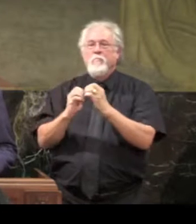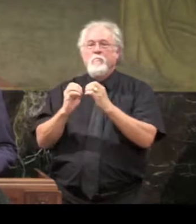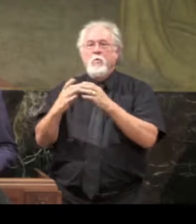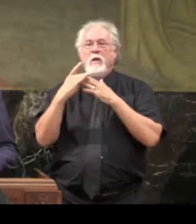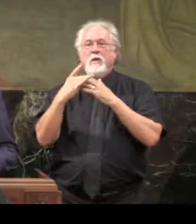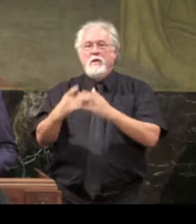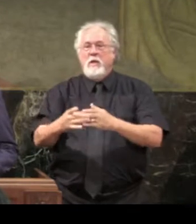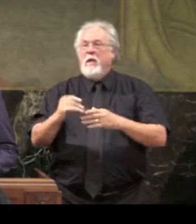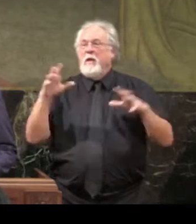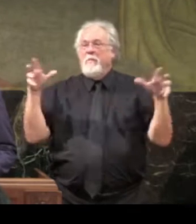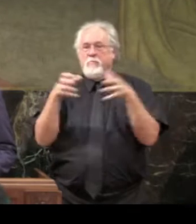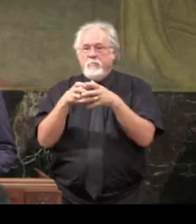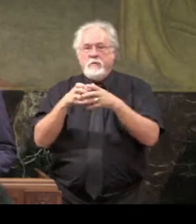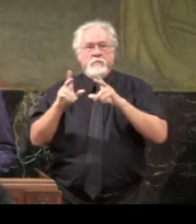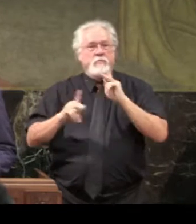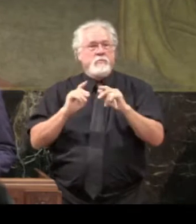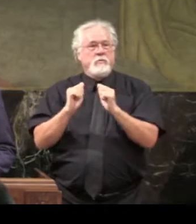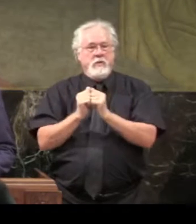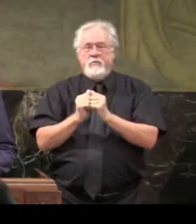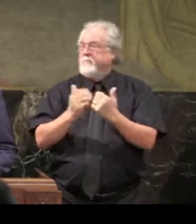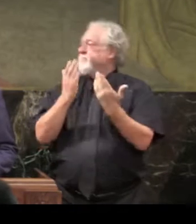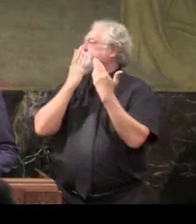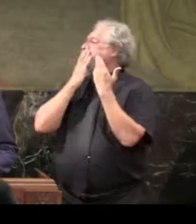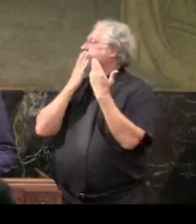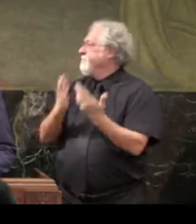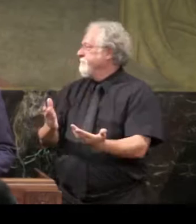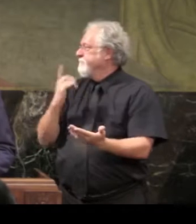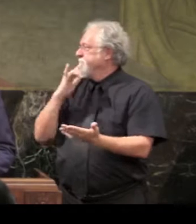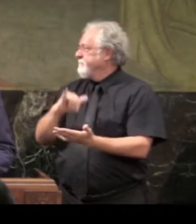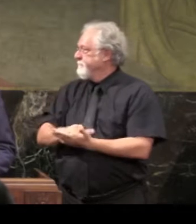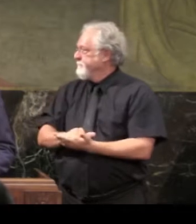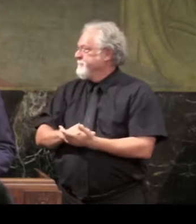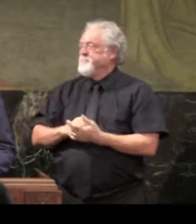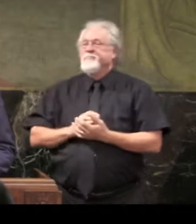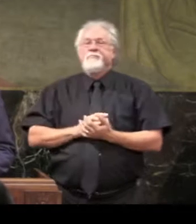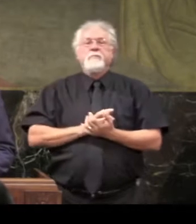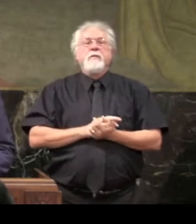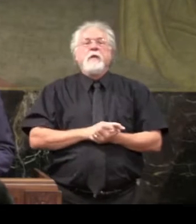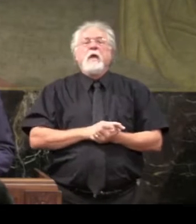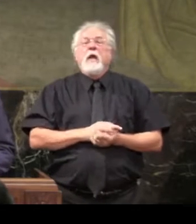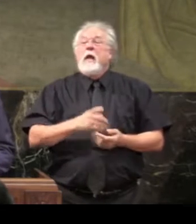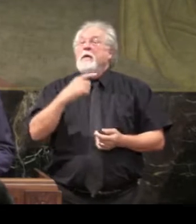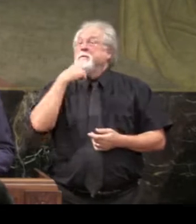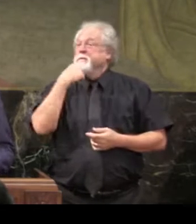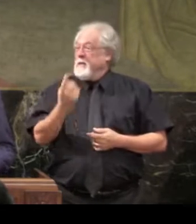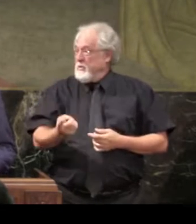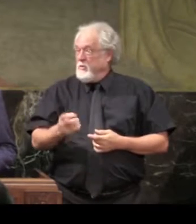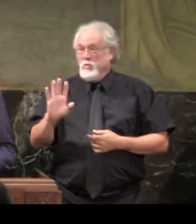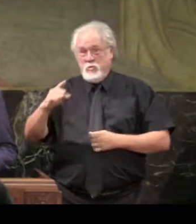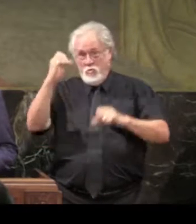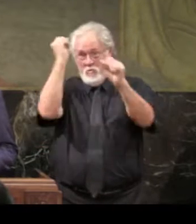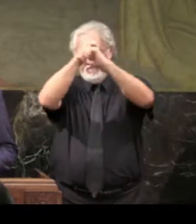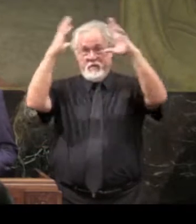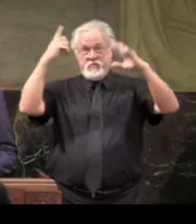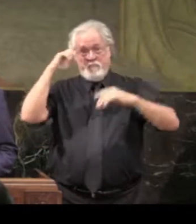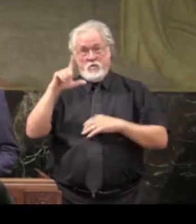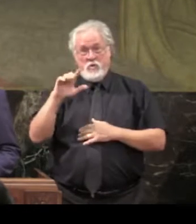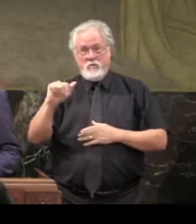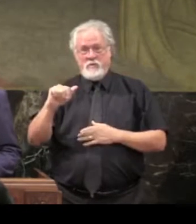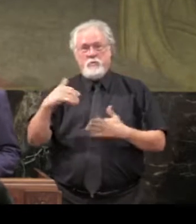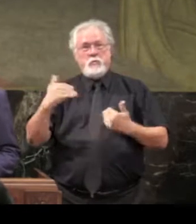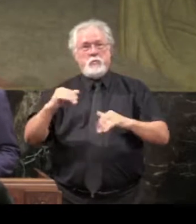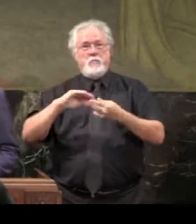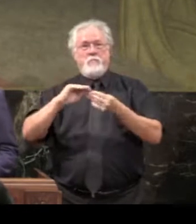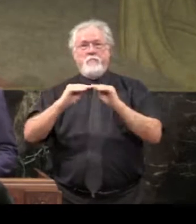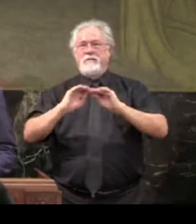leadership and to bring people together. And I want to say thank you for doing that. I can tell you, Governor, your vision for Louisiana means a bright